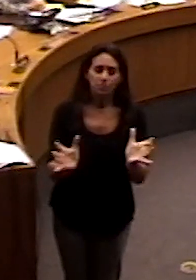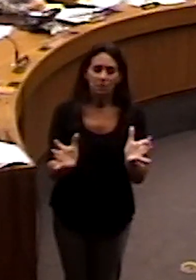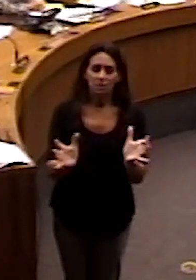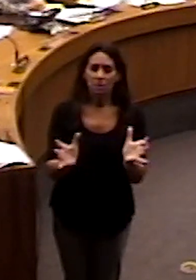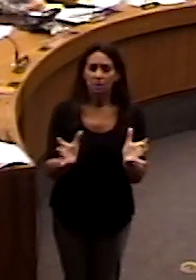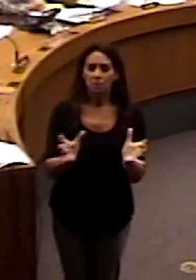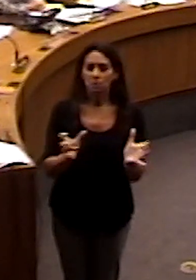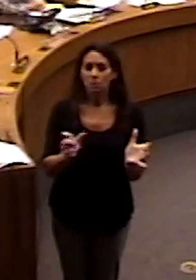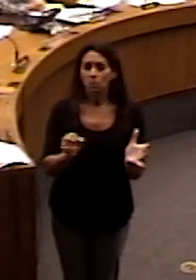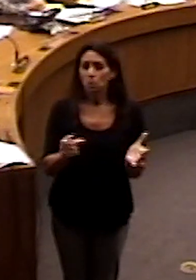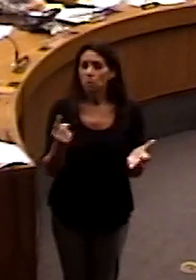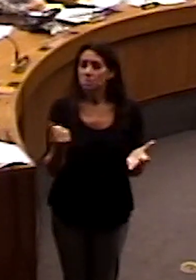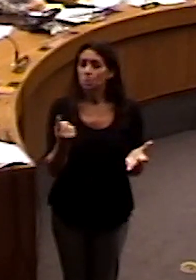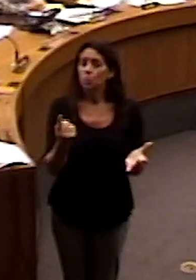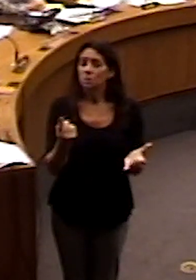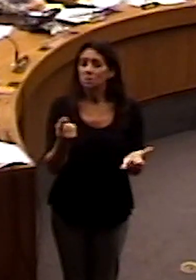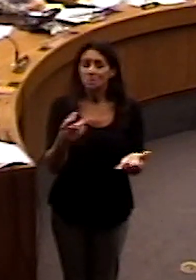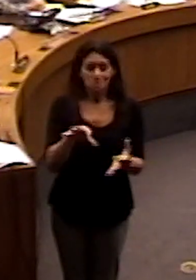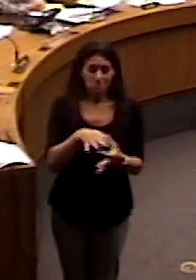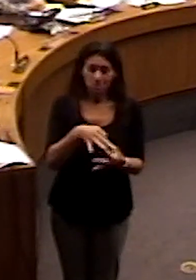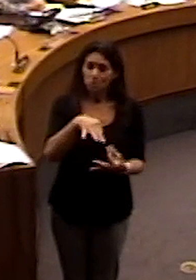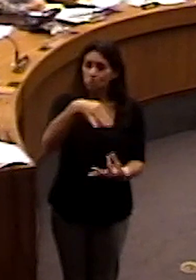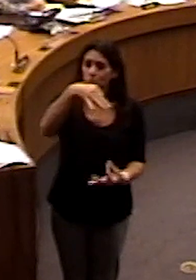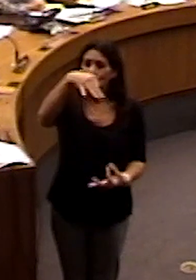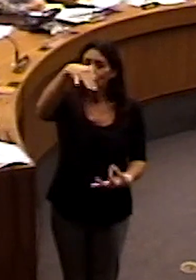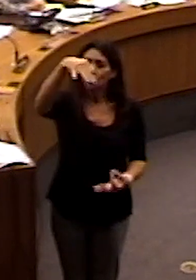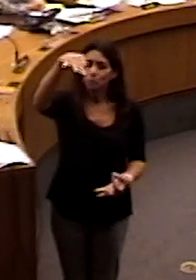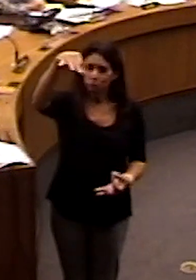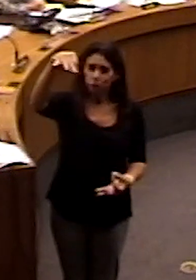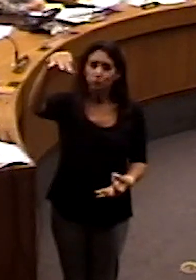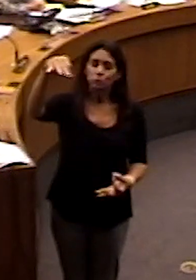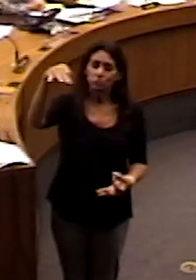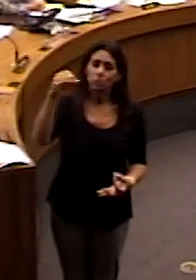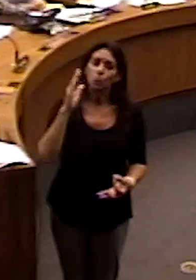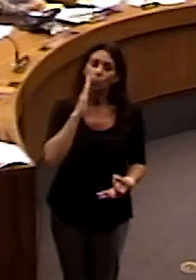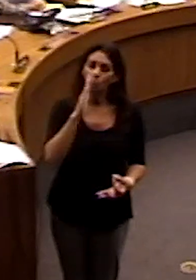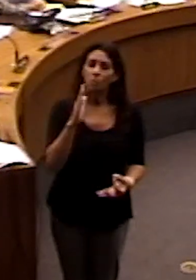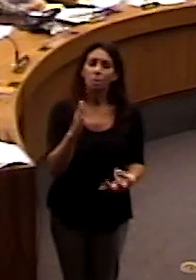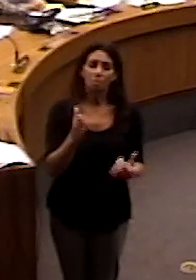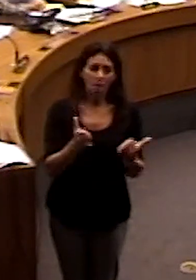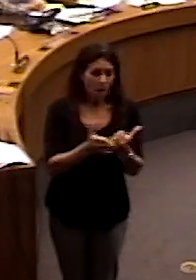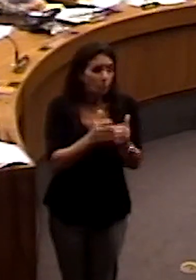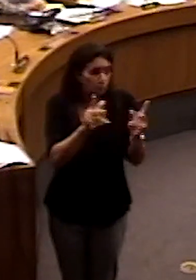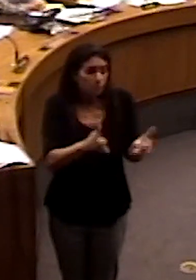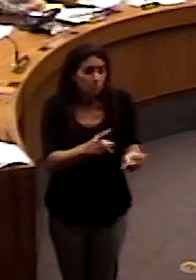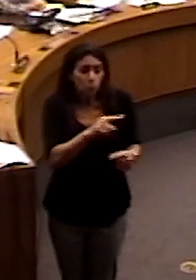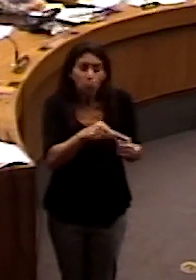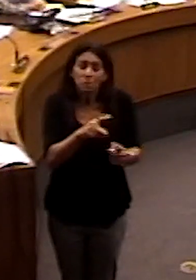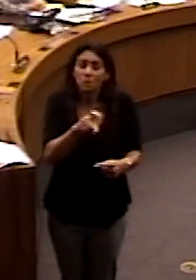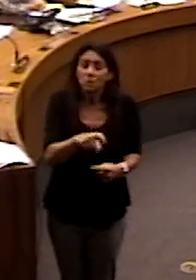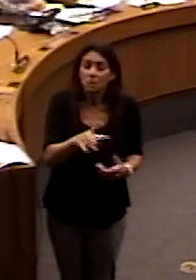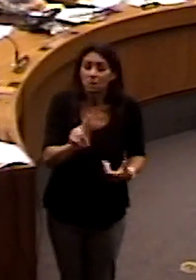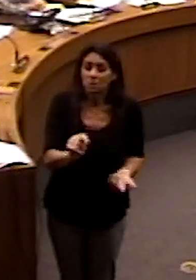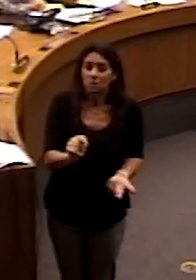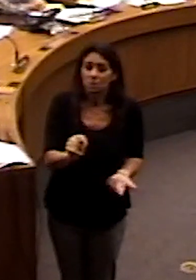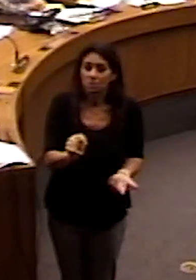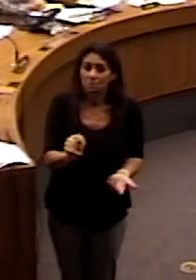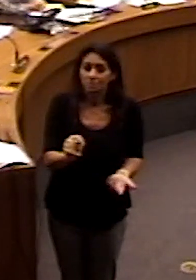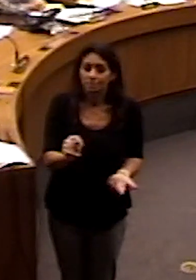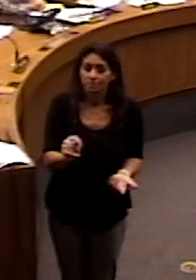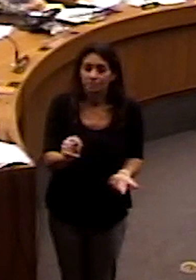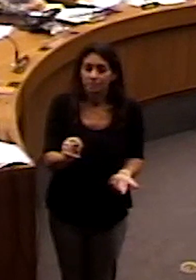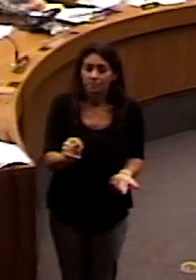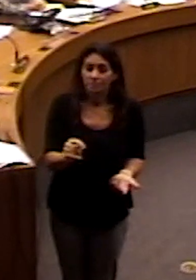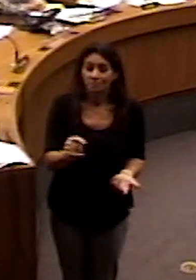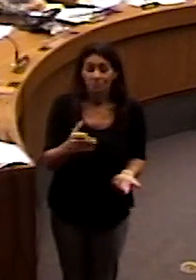someone spiritual that would help those in need at that time. You know, like I said, from